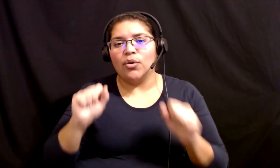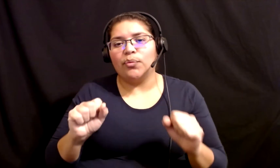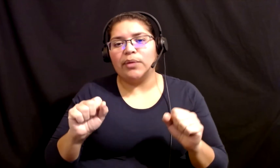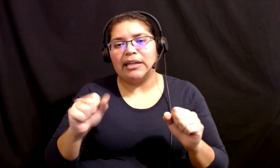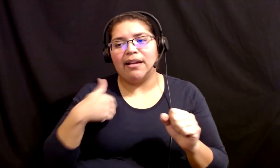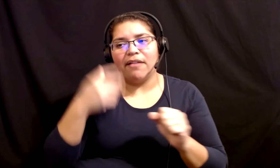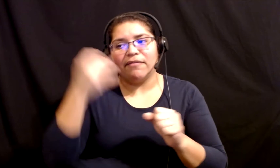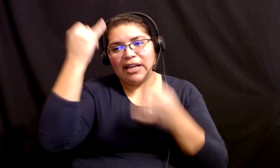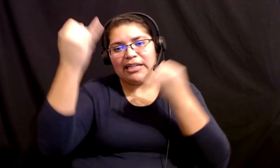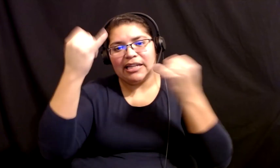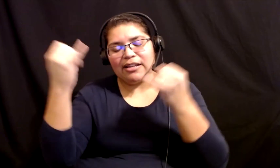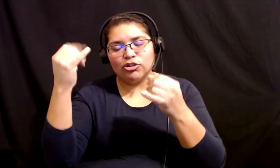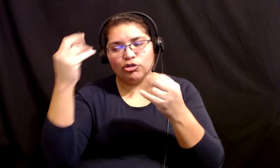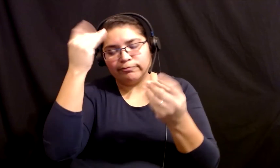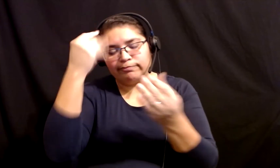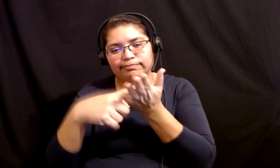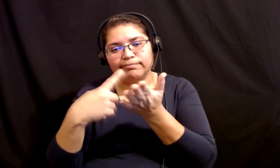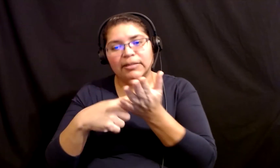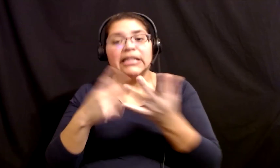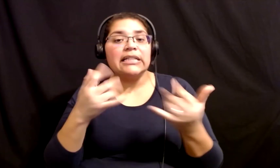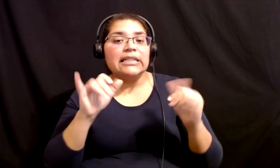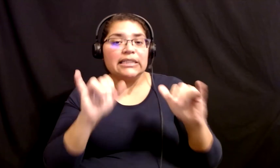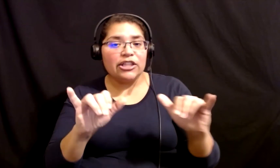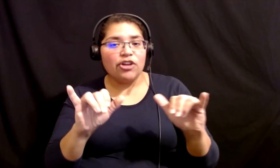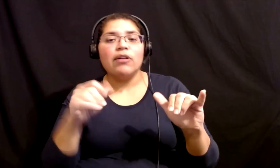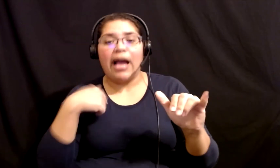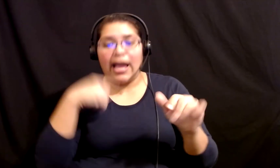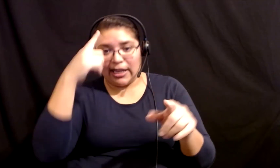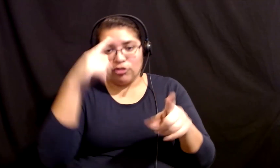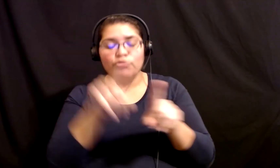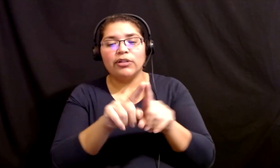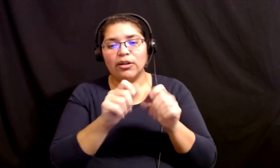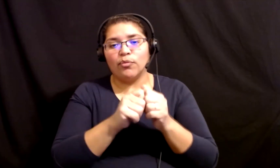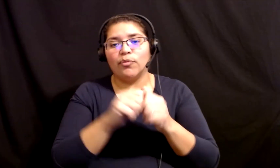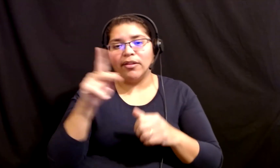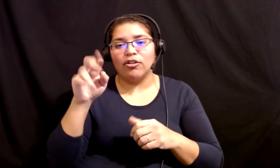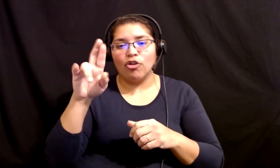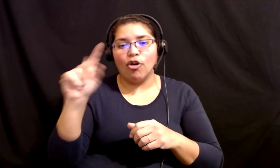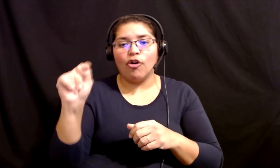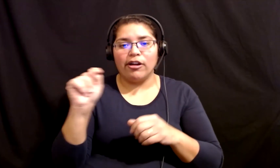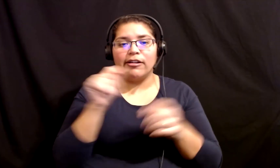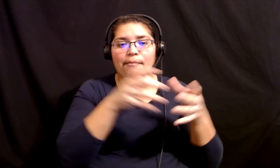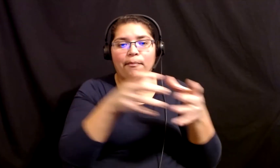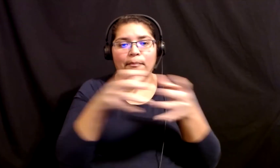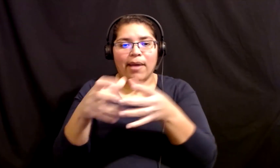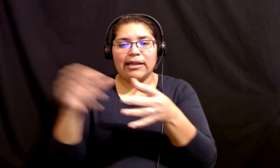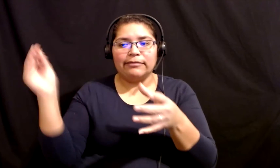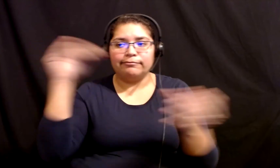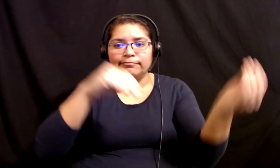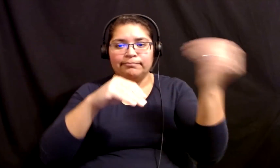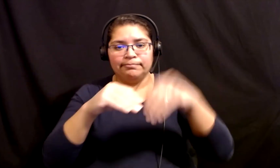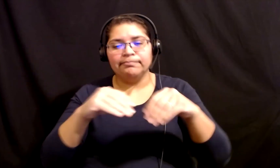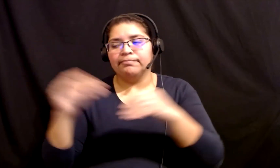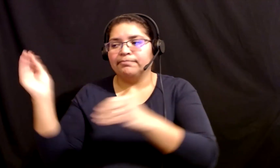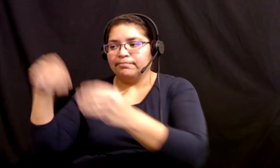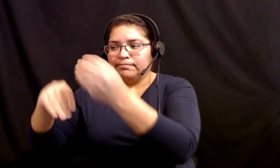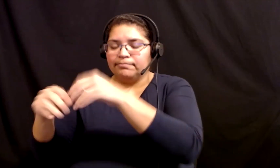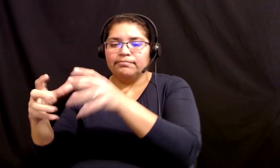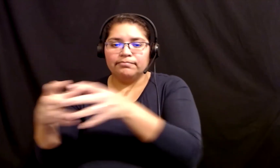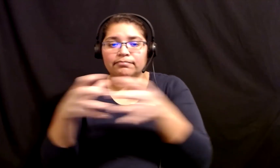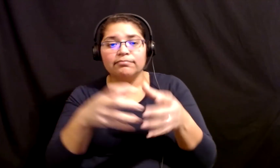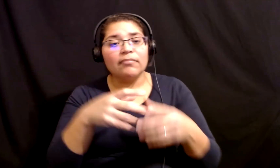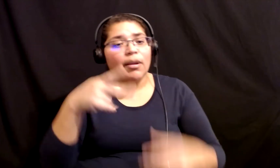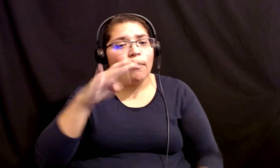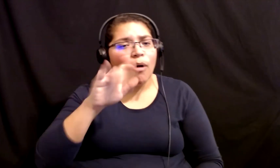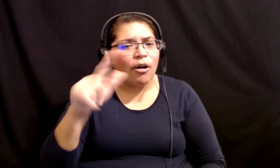to explore. It's still in the same, I agree with Kurt's buckets, and those fall in those buckets. Great, thank you. Paul, did I interrupt